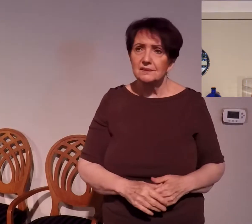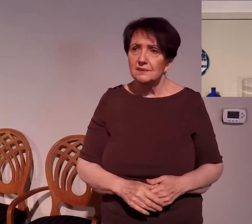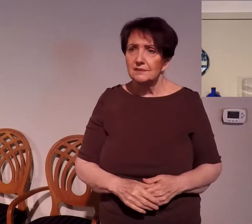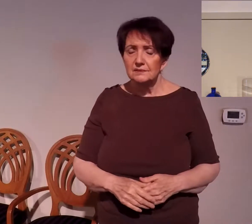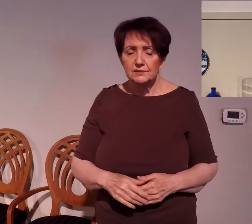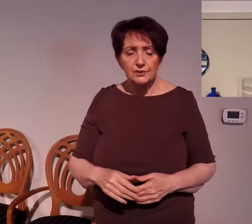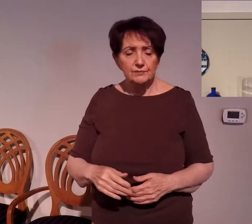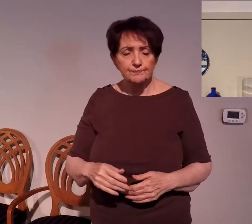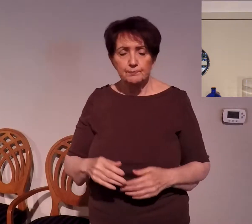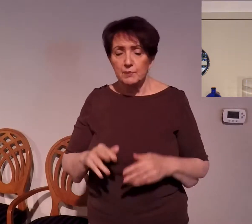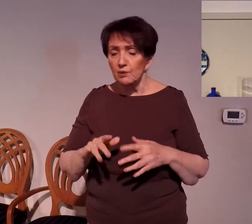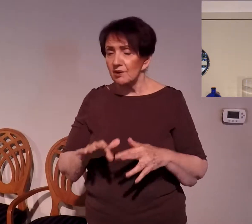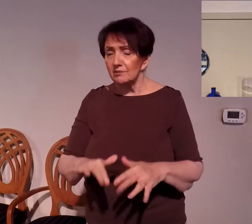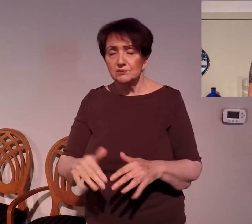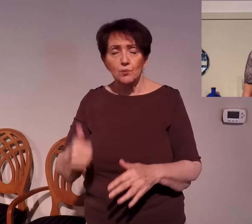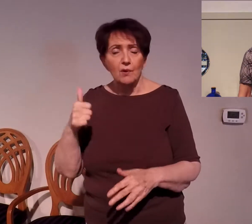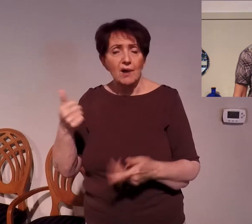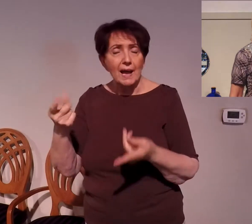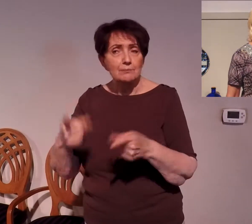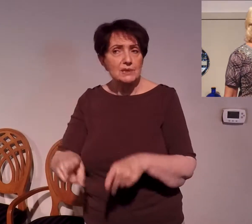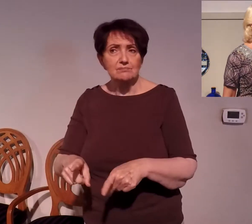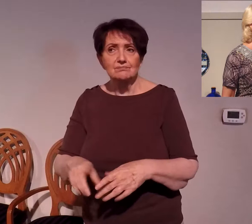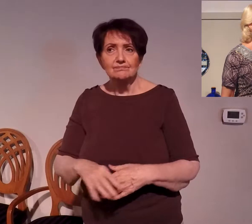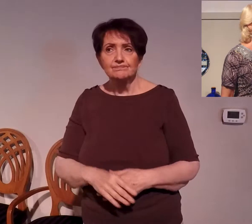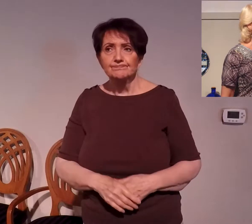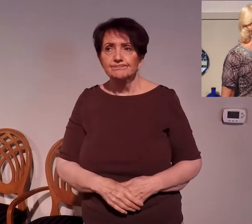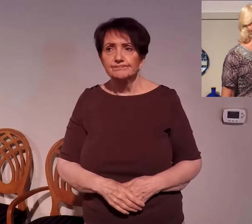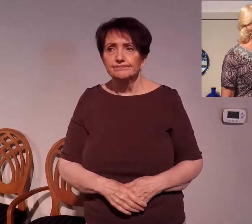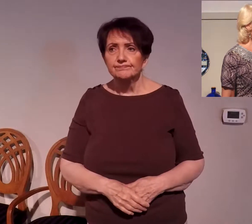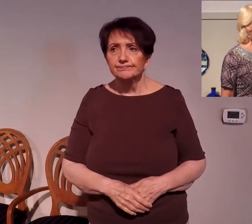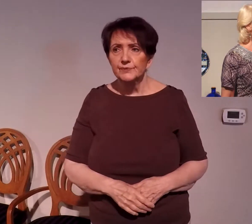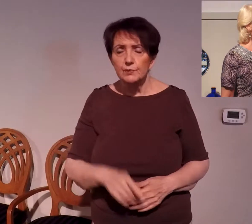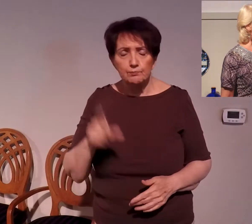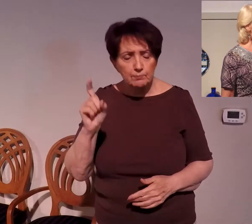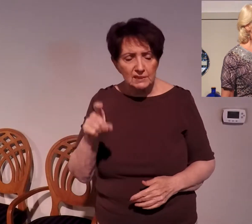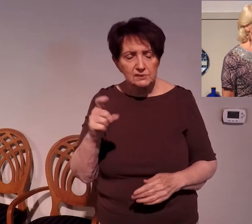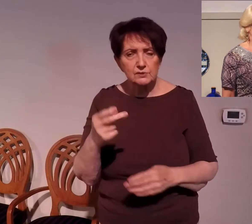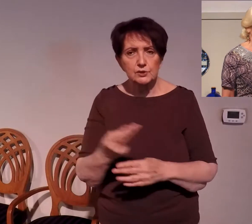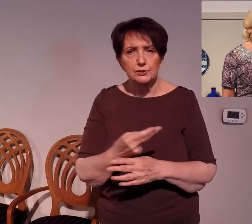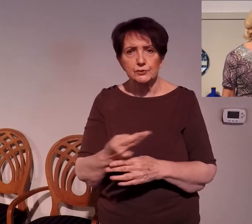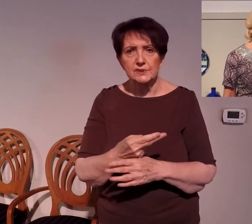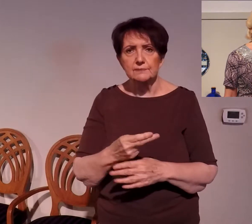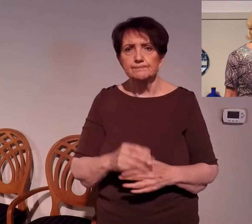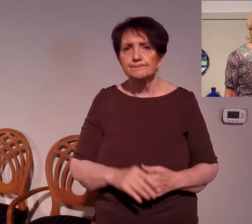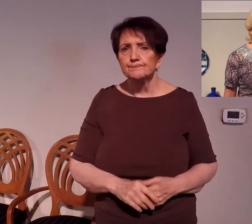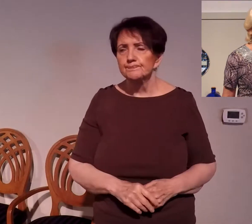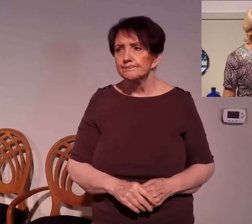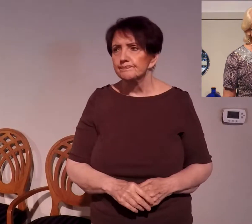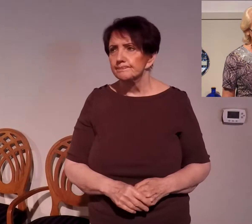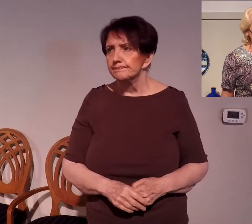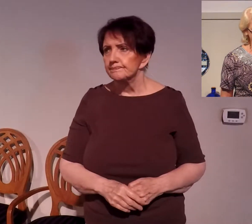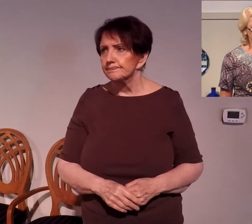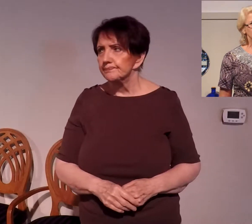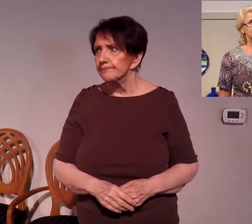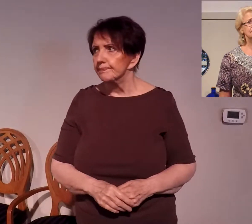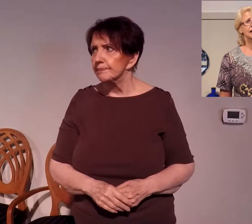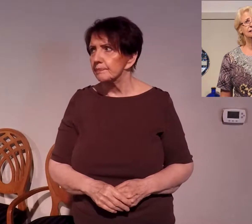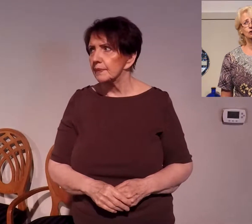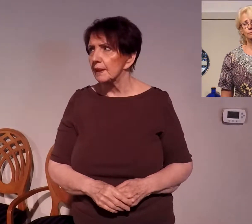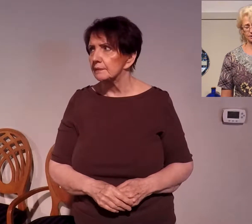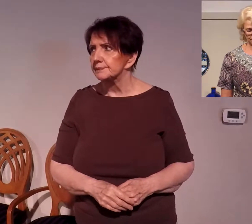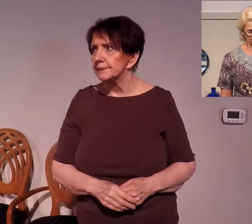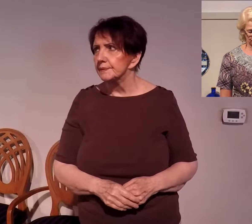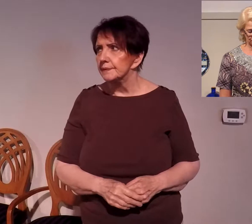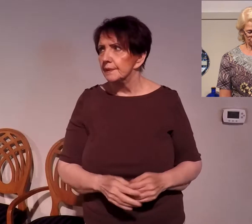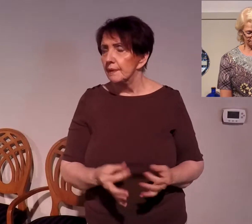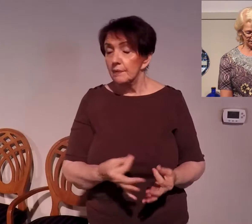manifest miracles for us. We actually want to engage in it. Now, the biggest thing that I